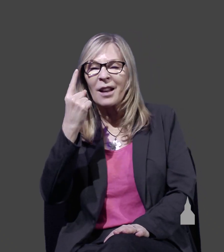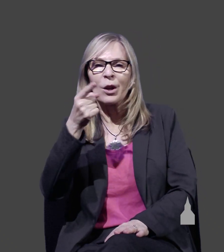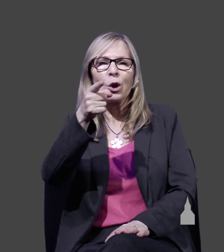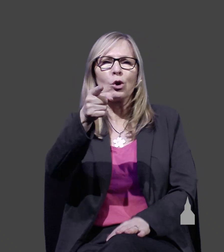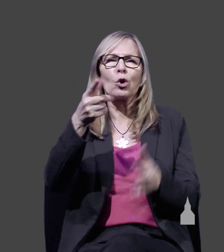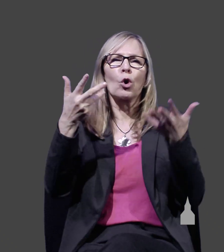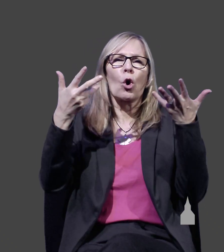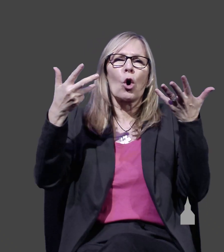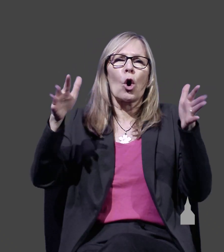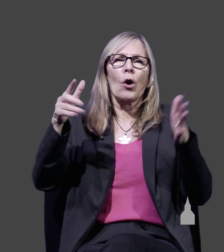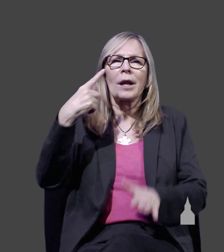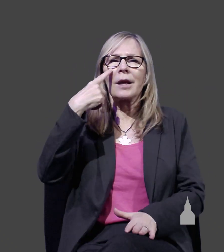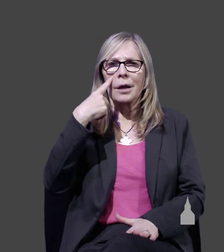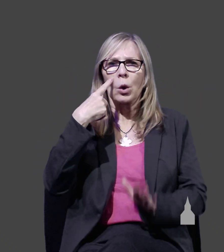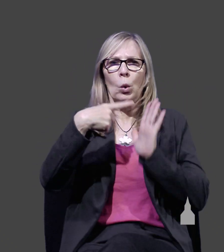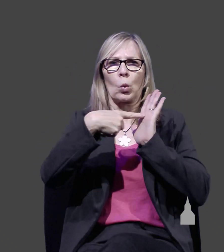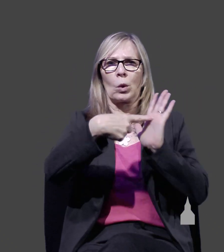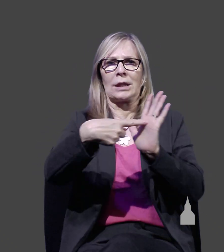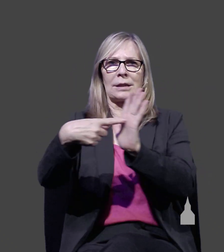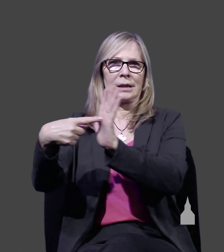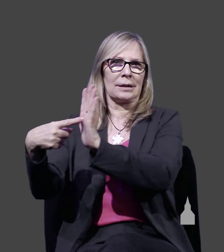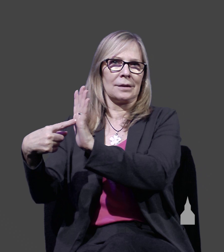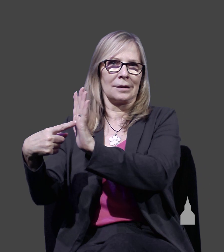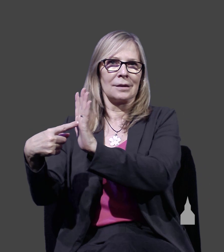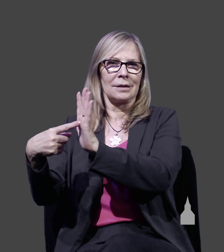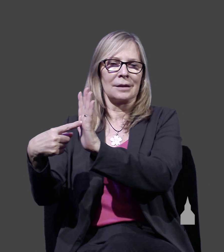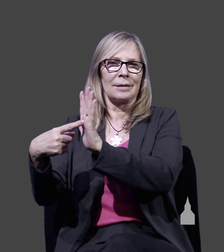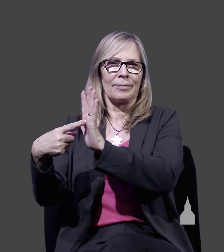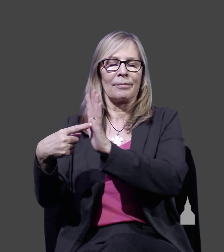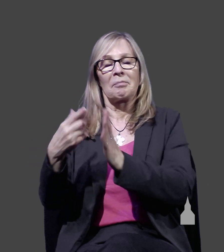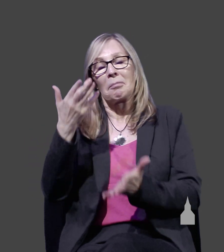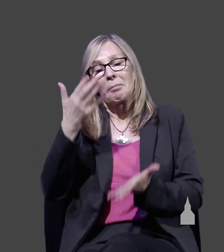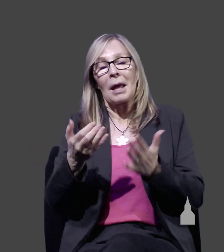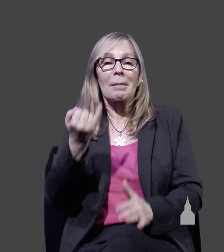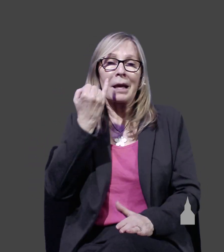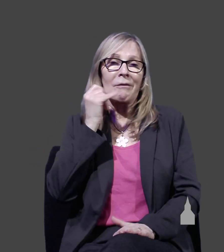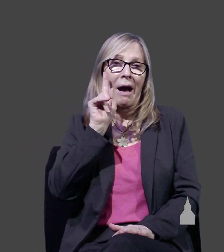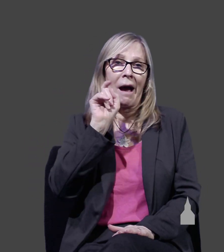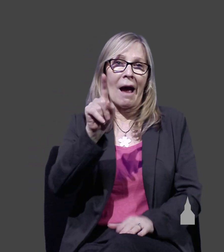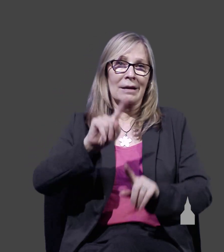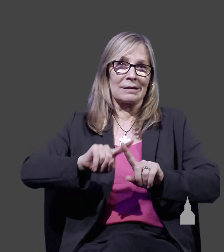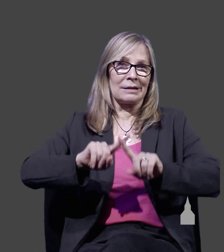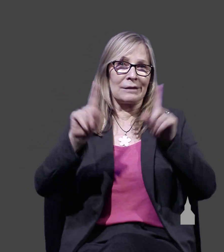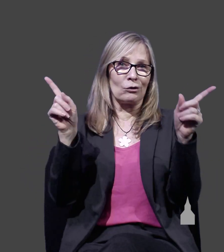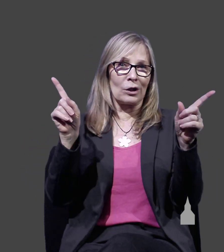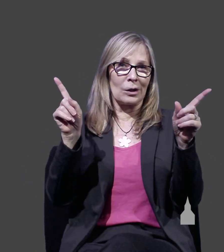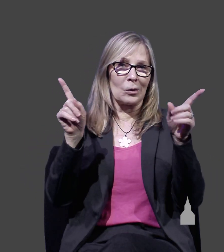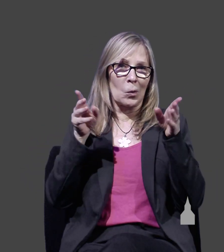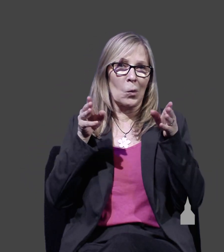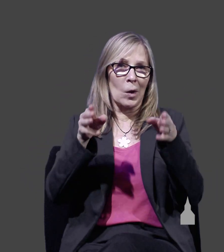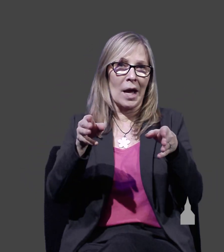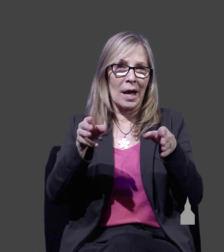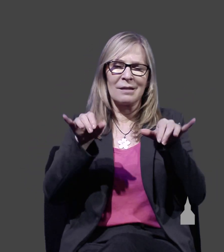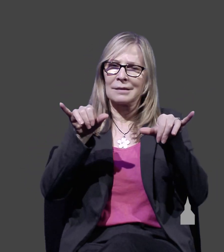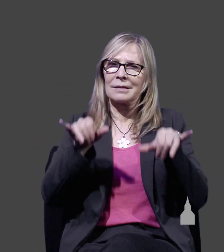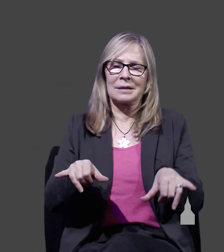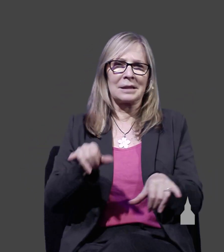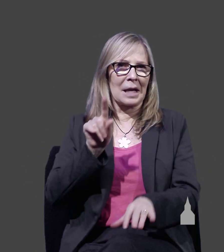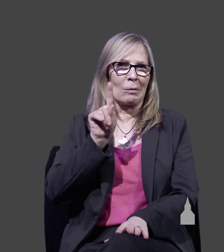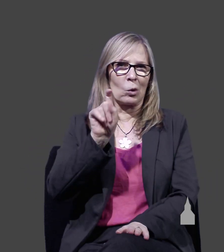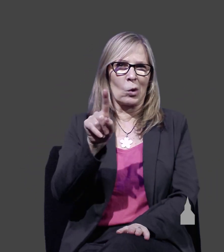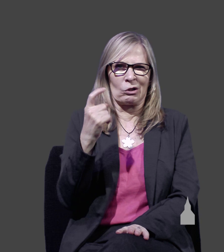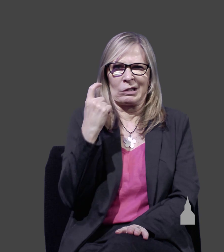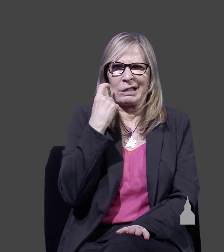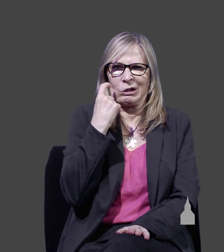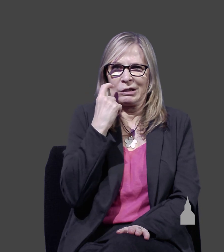are. I think if I slightly rephrase my question, you'll see what I mean, because I'm going to rephrase it, but it's the same question that I